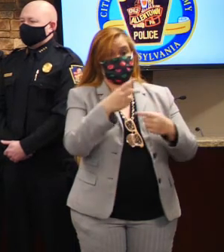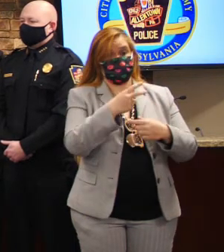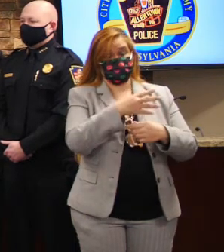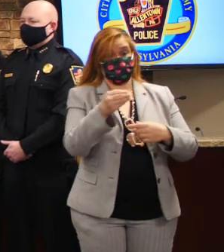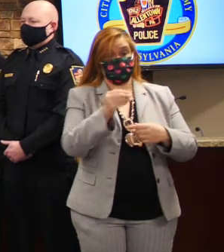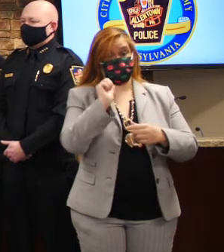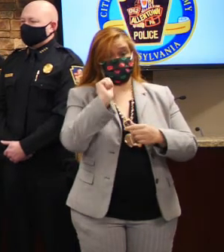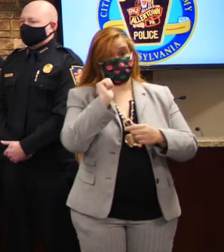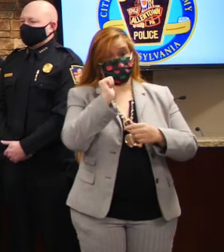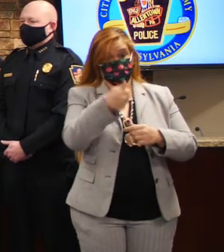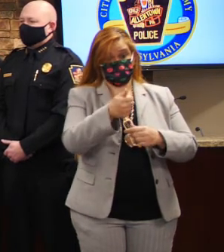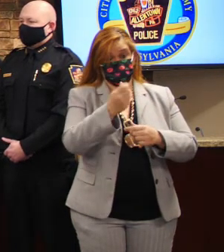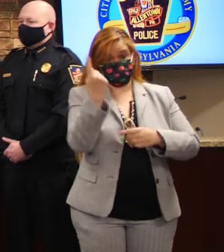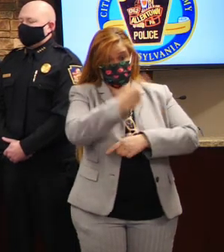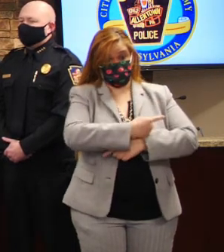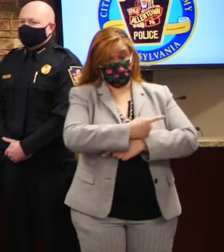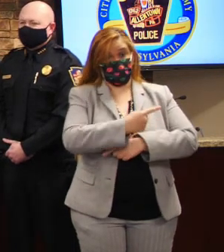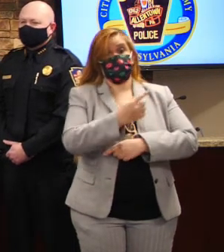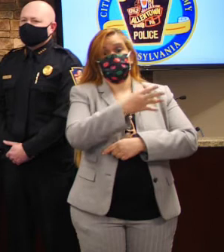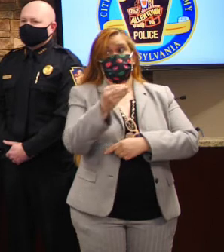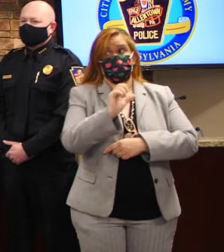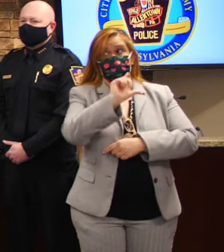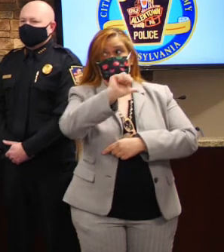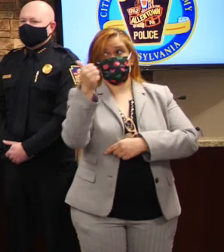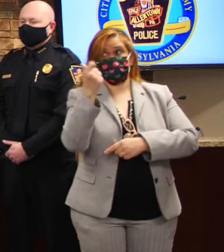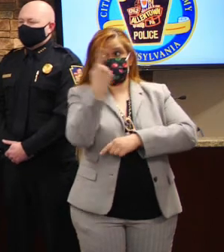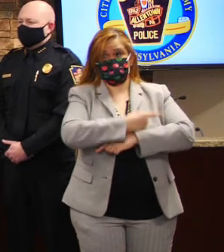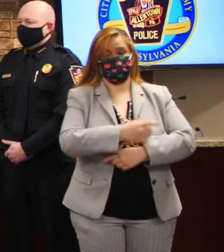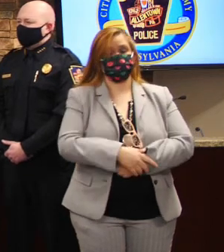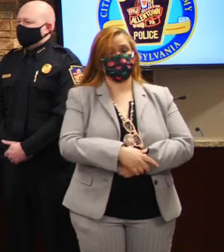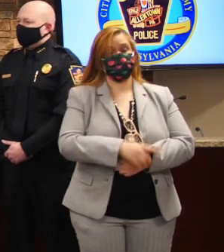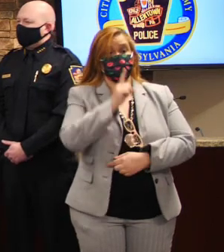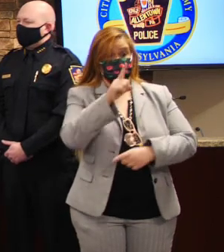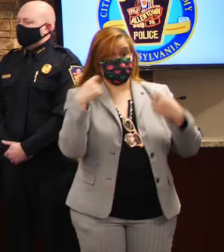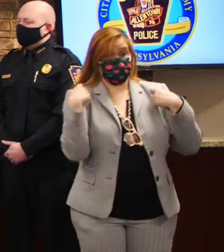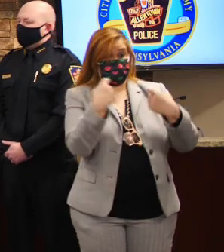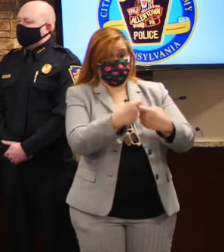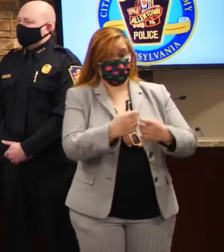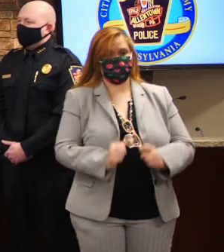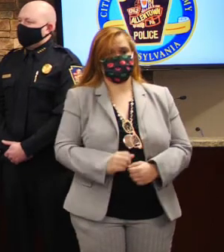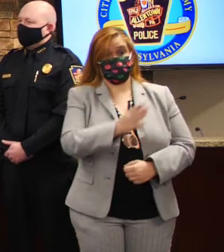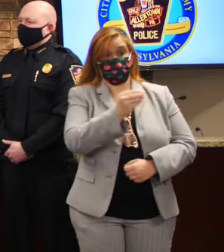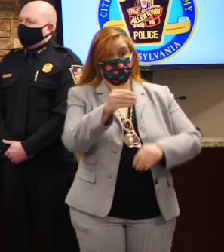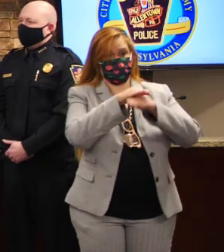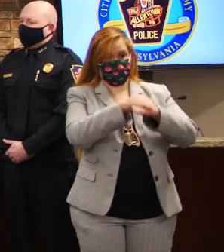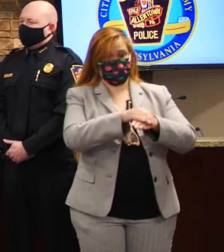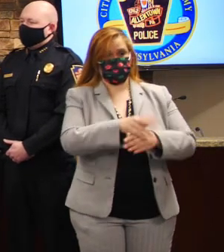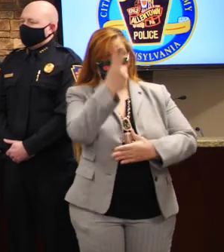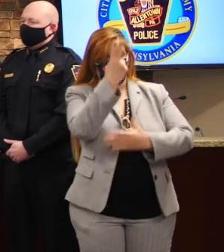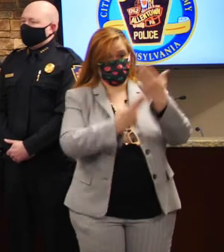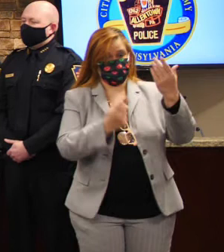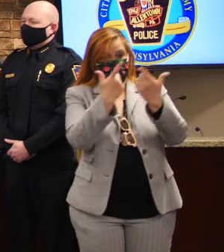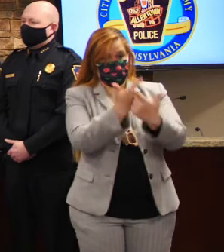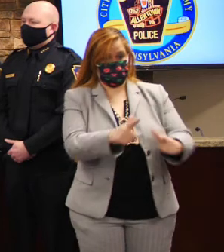summer 2021 program will be conducted in Spanish to open up the Citizens Police Academy to